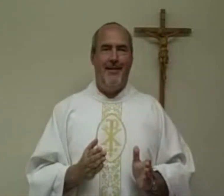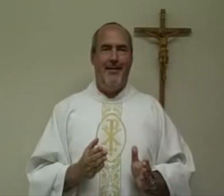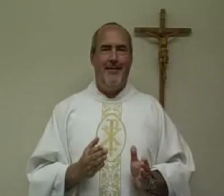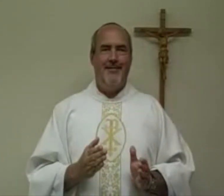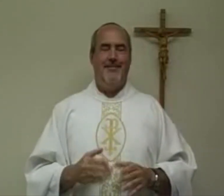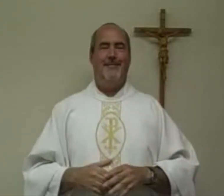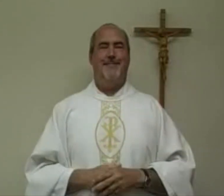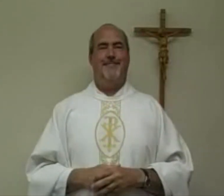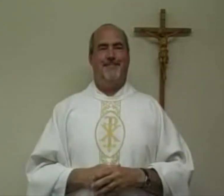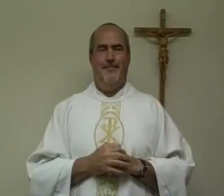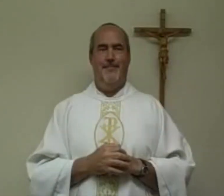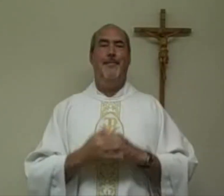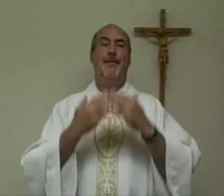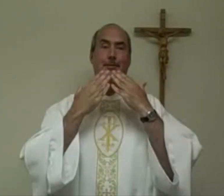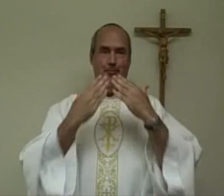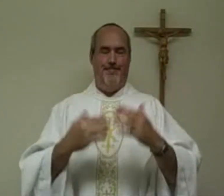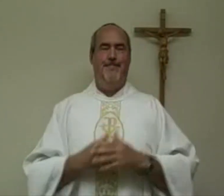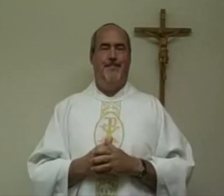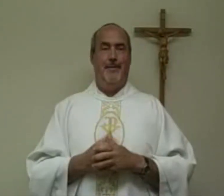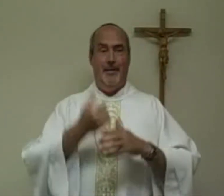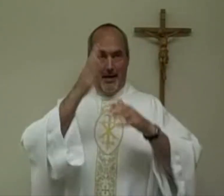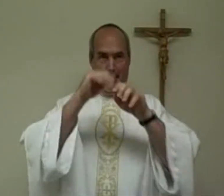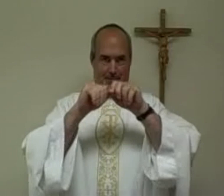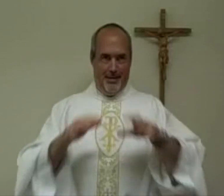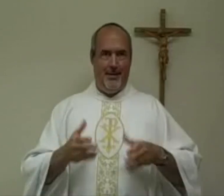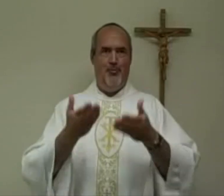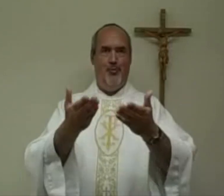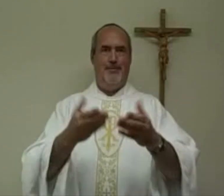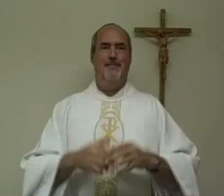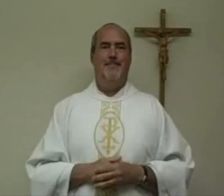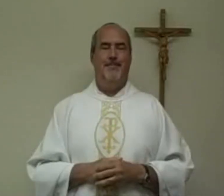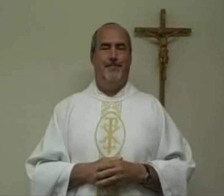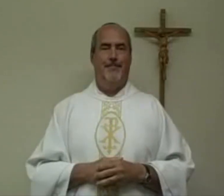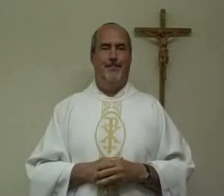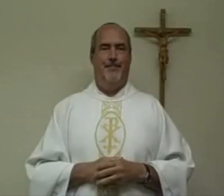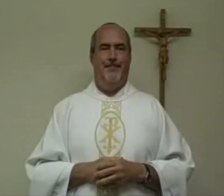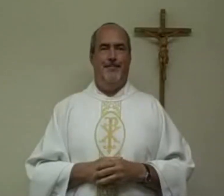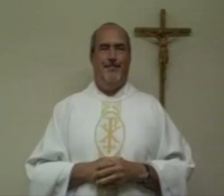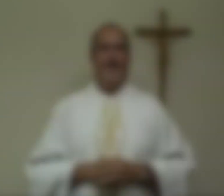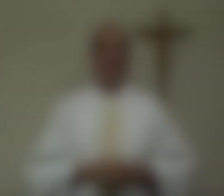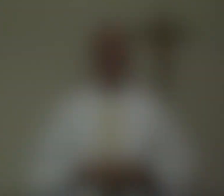strayed from the original teachings in the Catholic Church. Thank you, and God bless you.